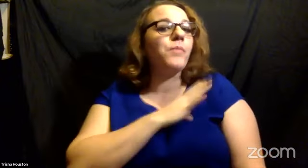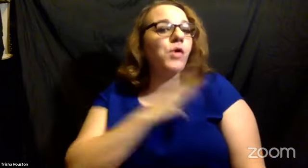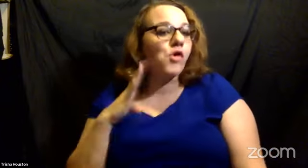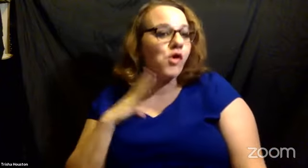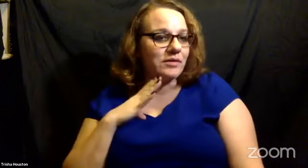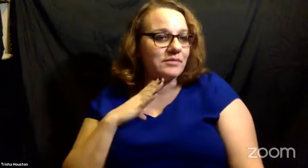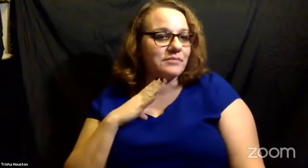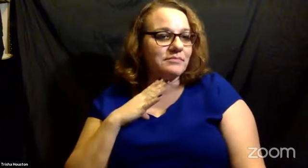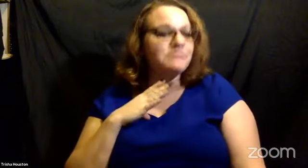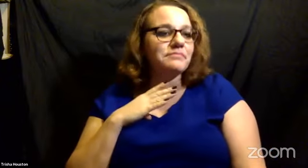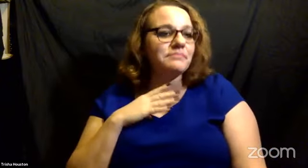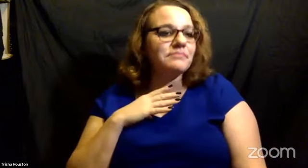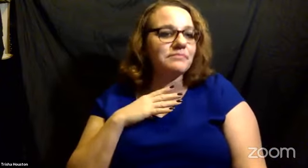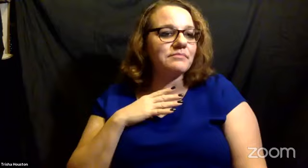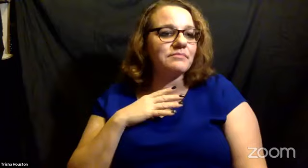asking how to join the board.